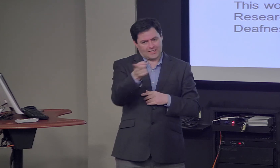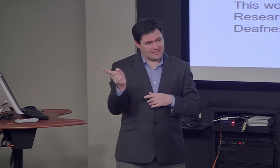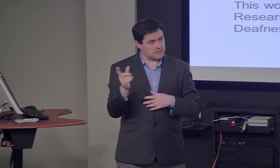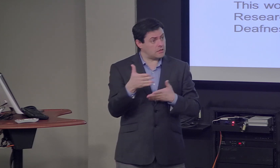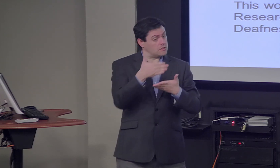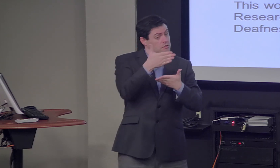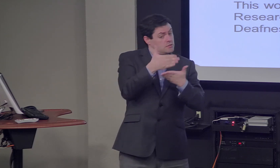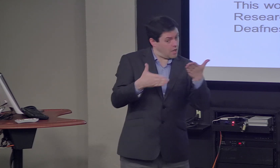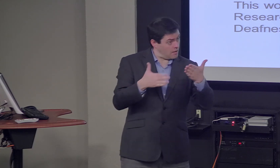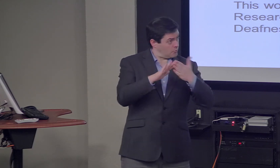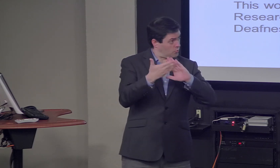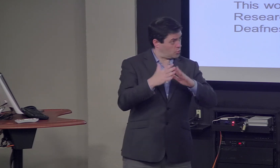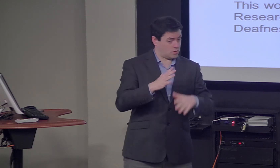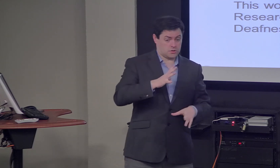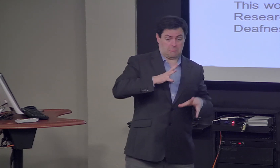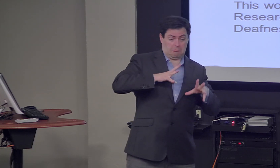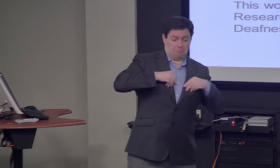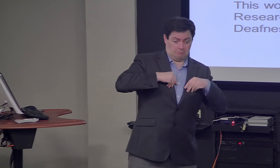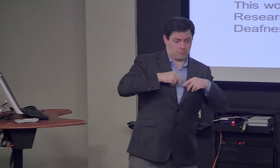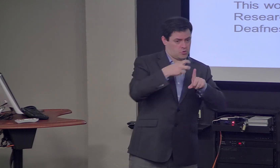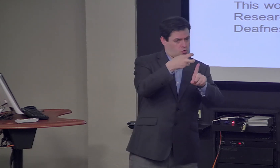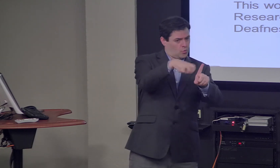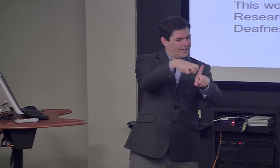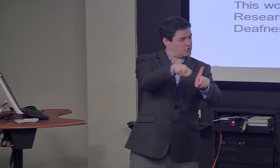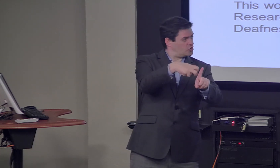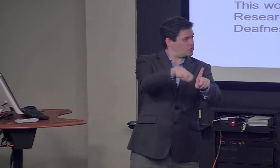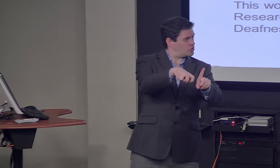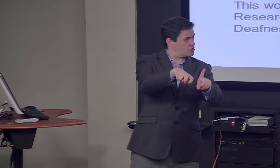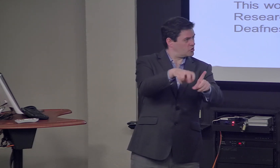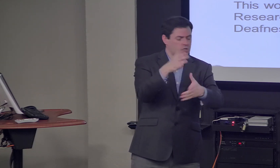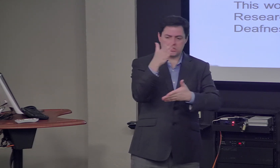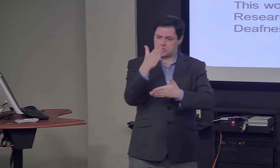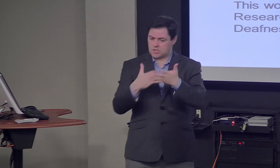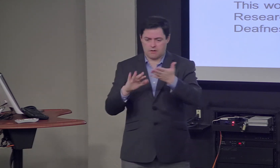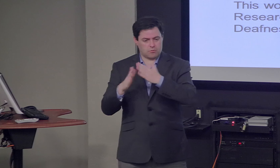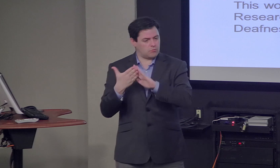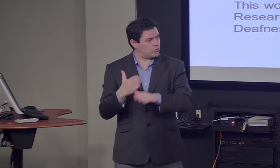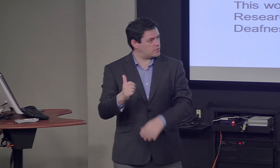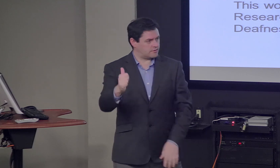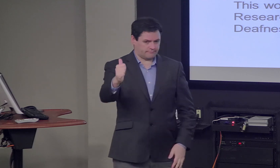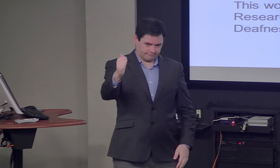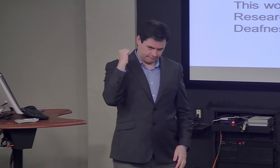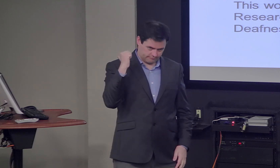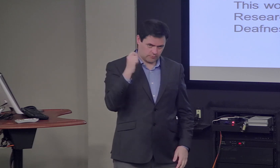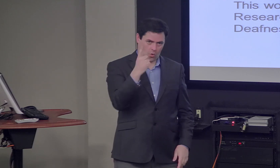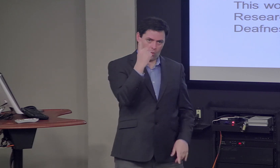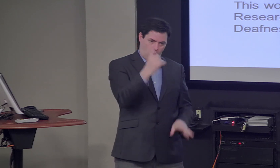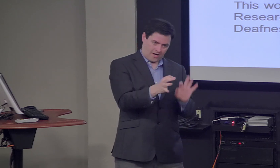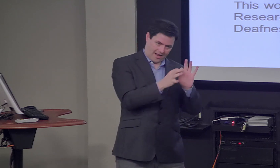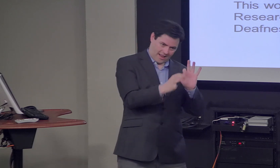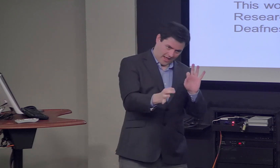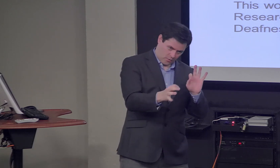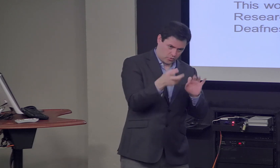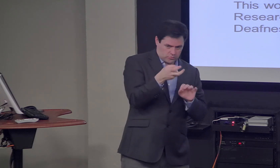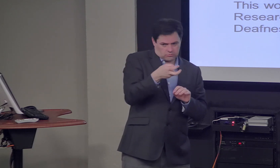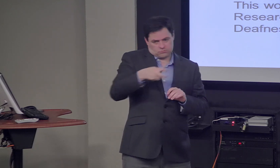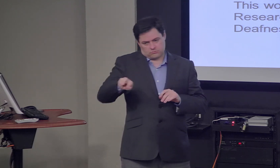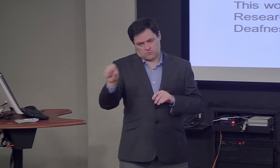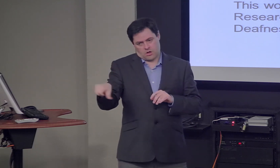at bilingual communities, and some communities find it perfectly acceptable to do code switching, and other communities it's unacceptable.